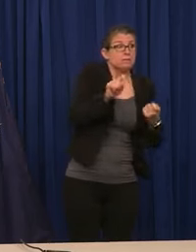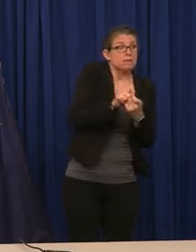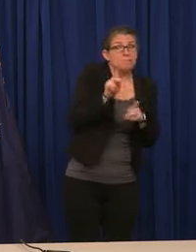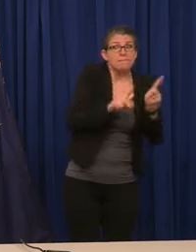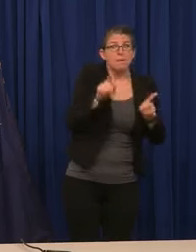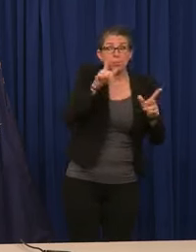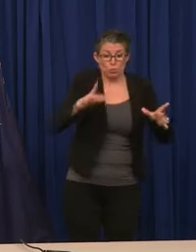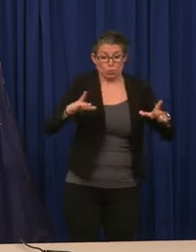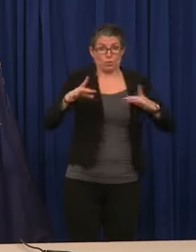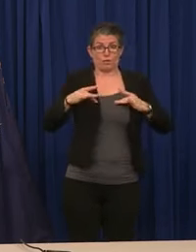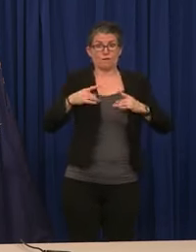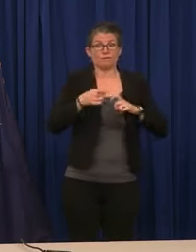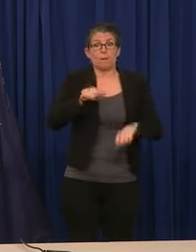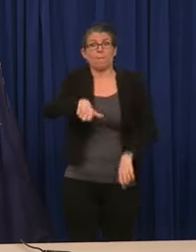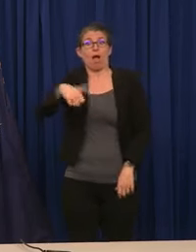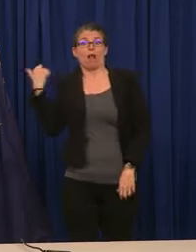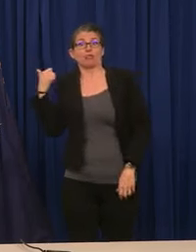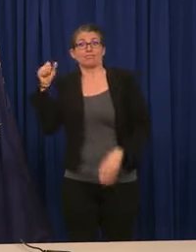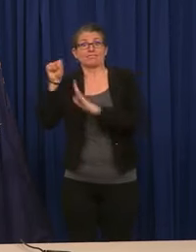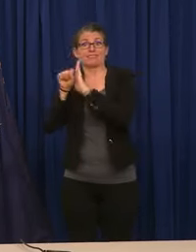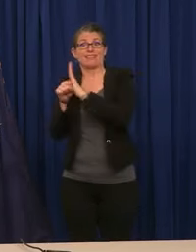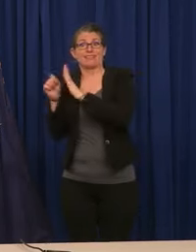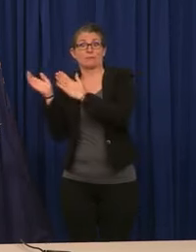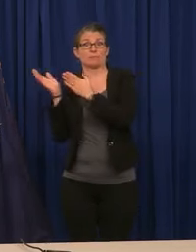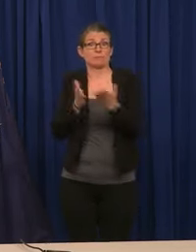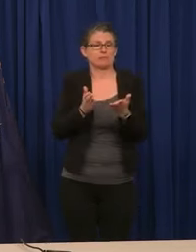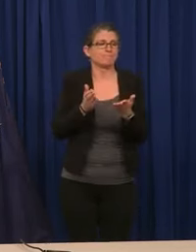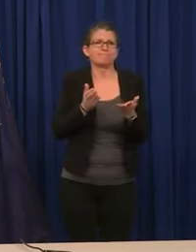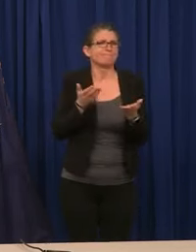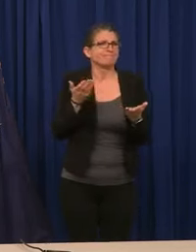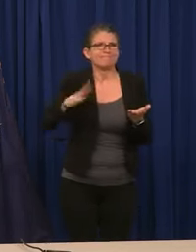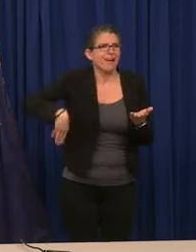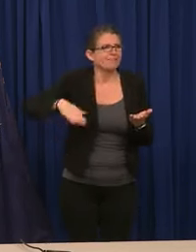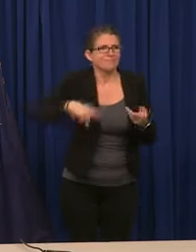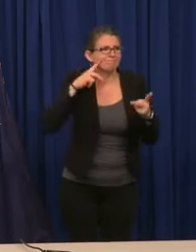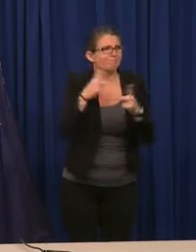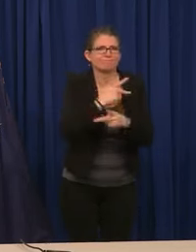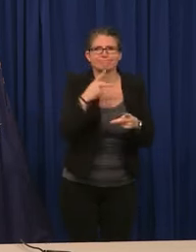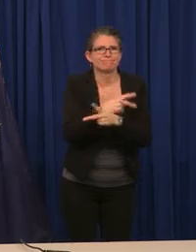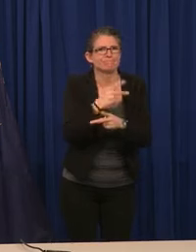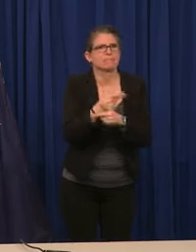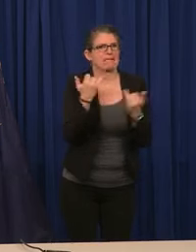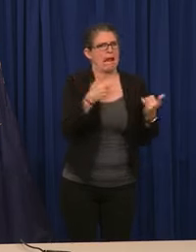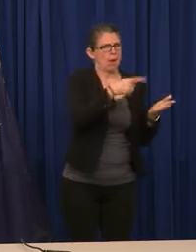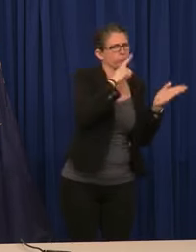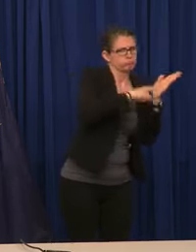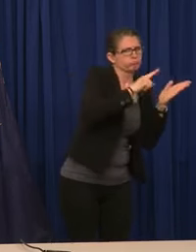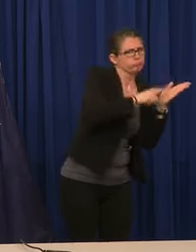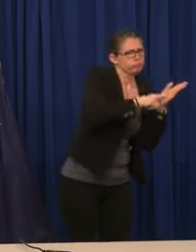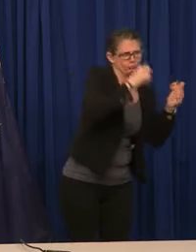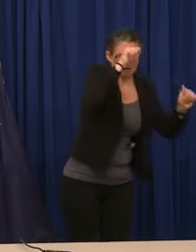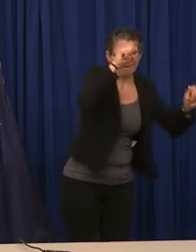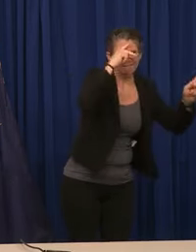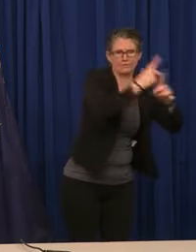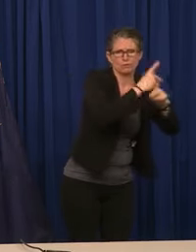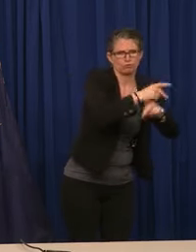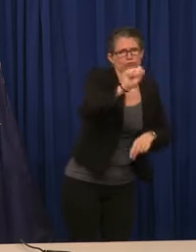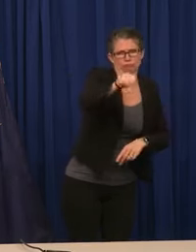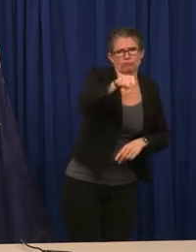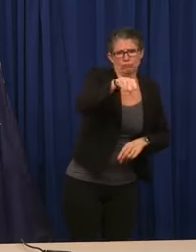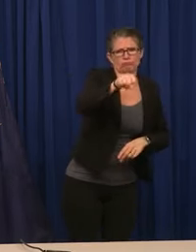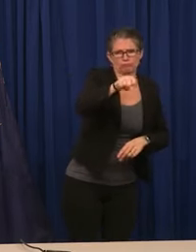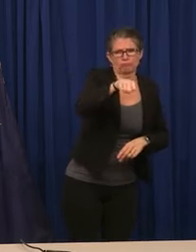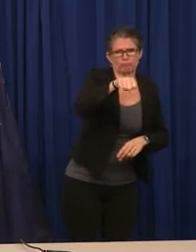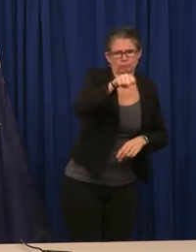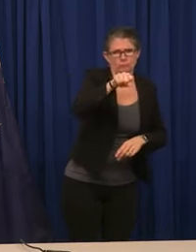know our epi team is working on that analysis to try to build it out a lot more so that when we do have conclusions, they're